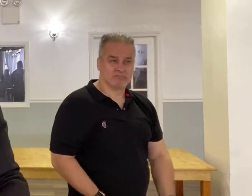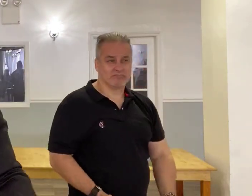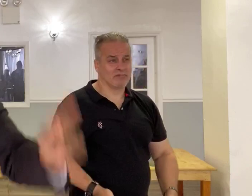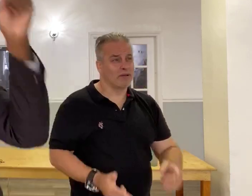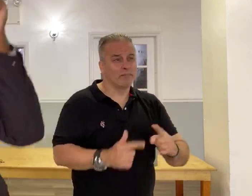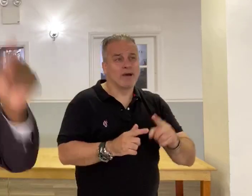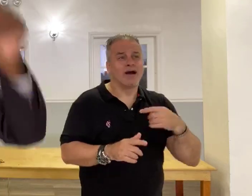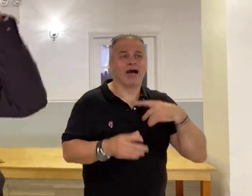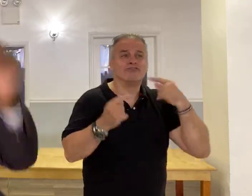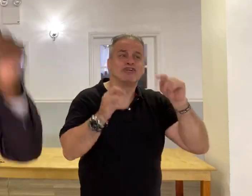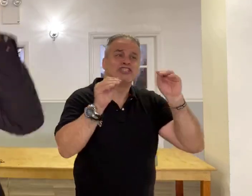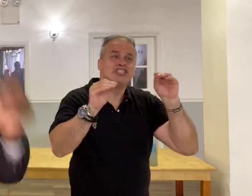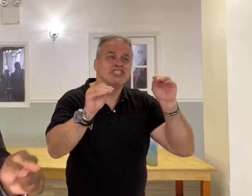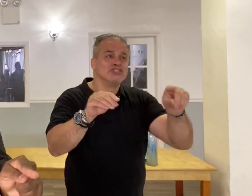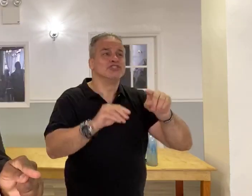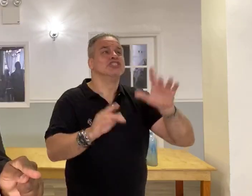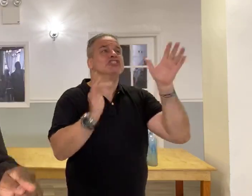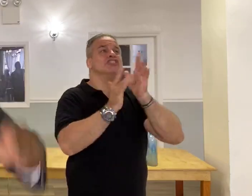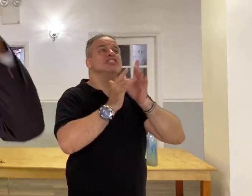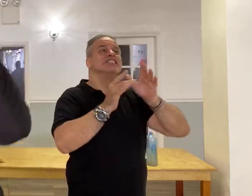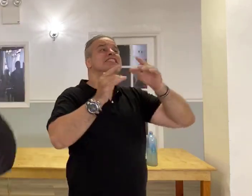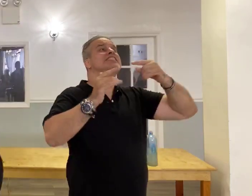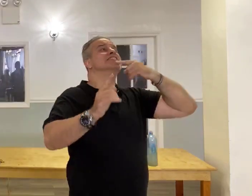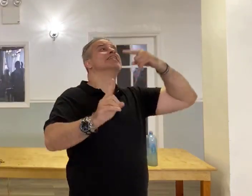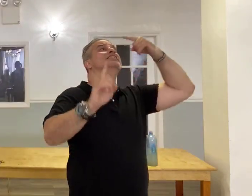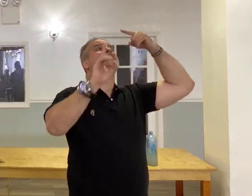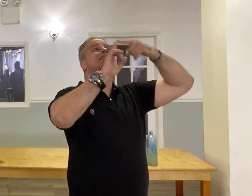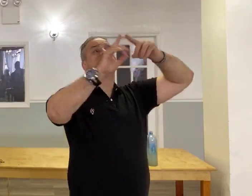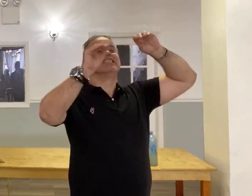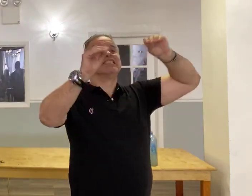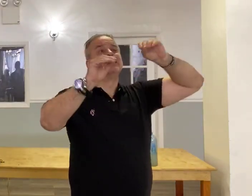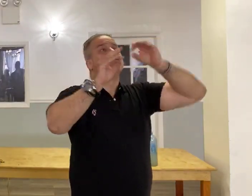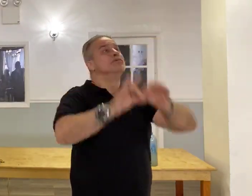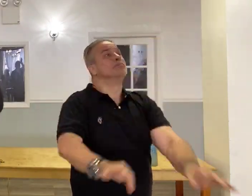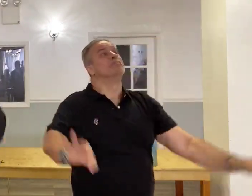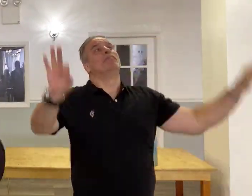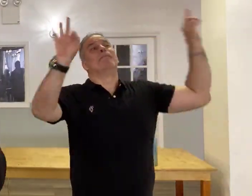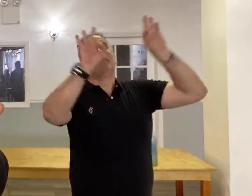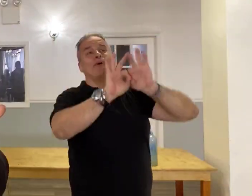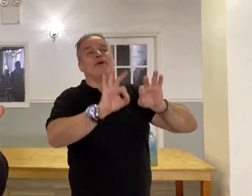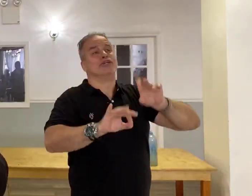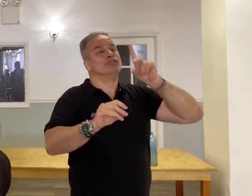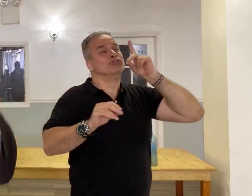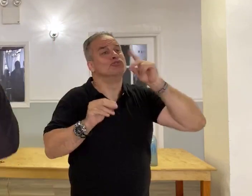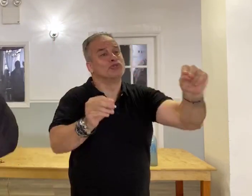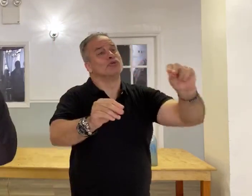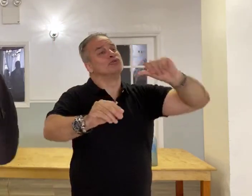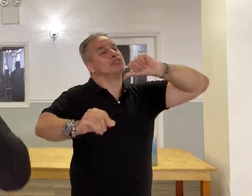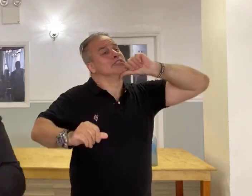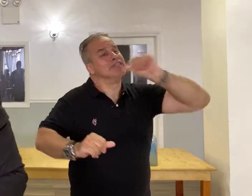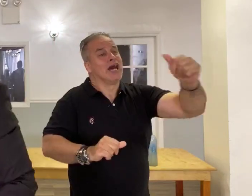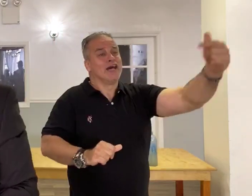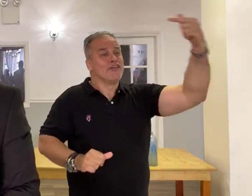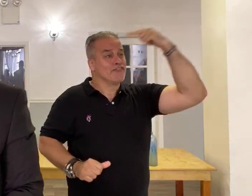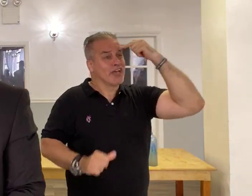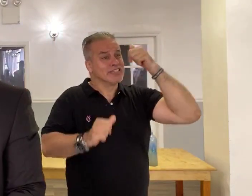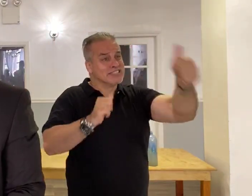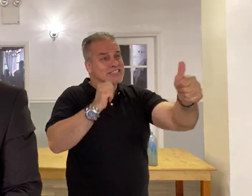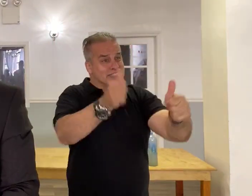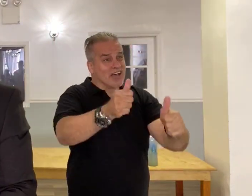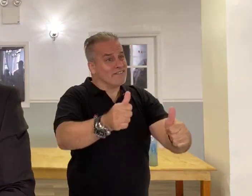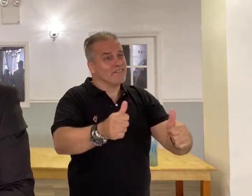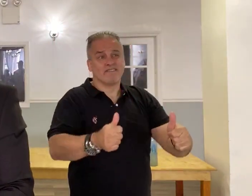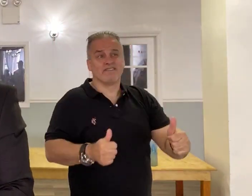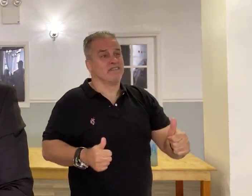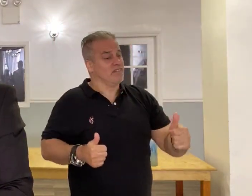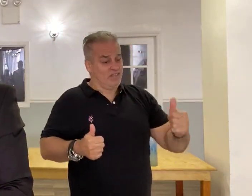of your eyes. And don't let anything be so dear to you, so precious to you, that you can't say goodbye to